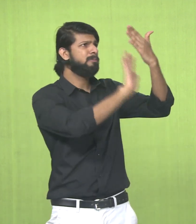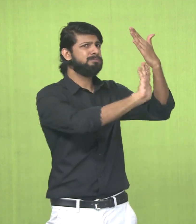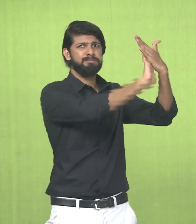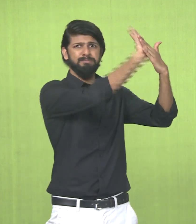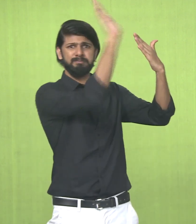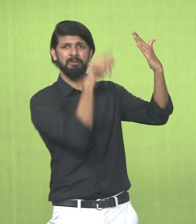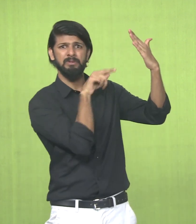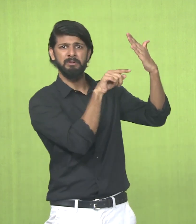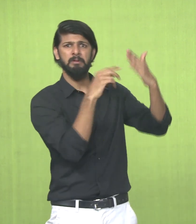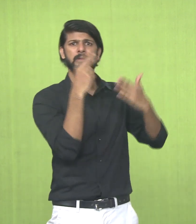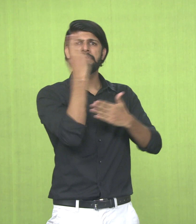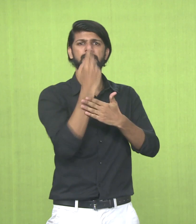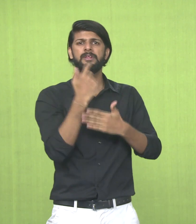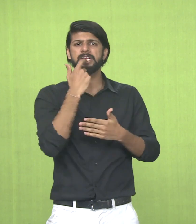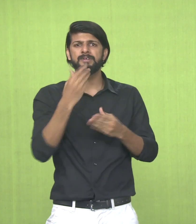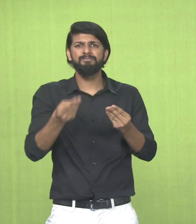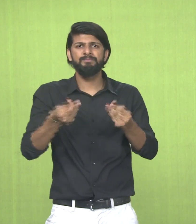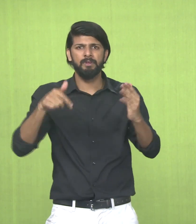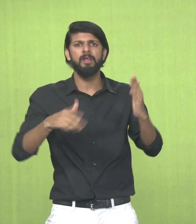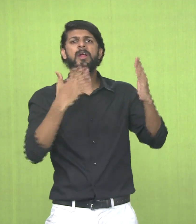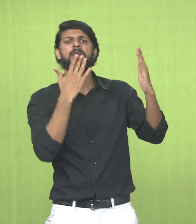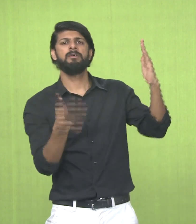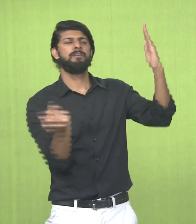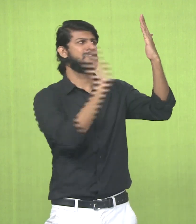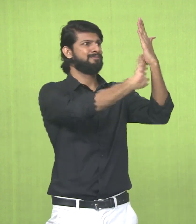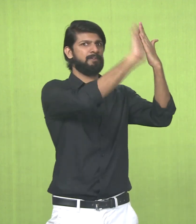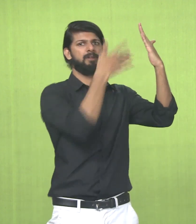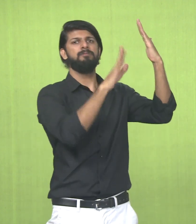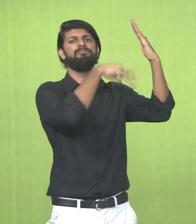The medium is dry fresco or tempera on wall.